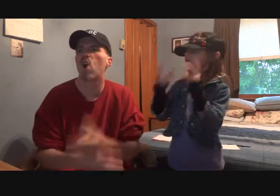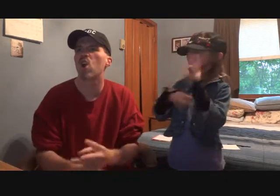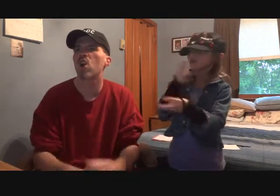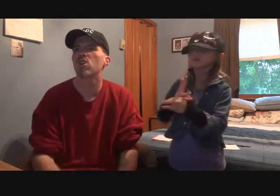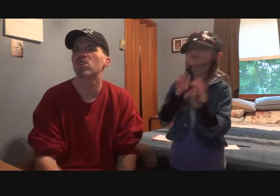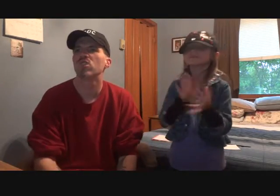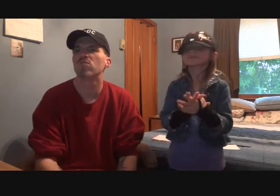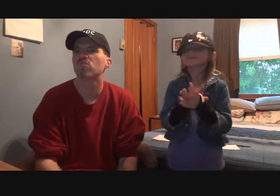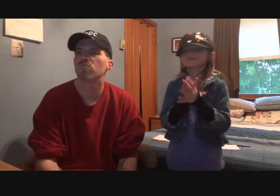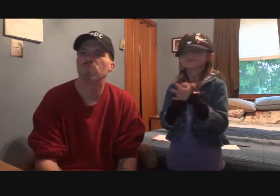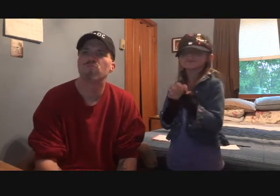club